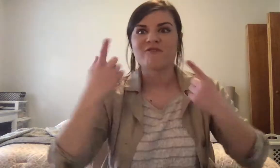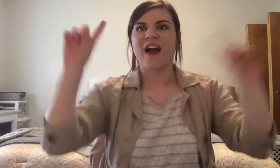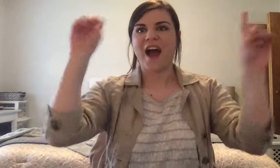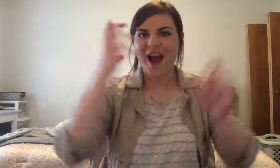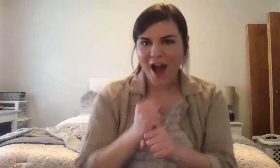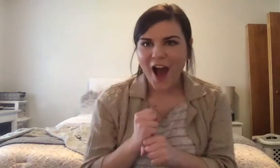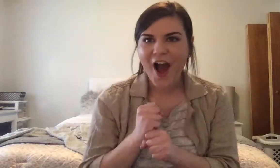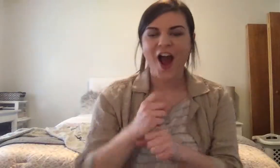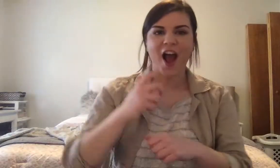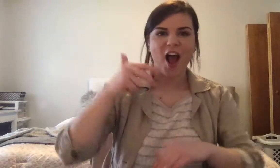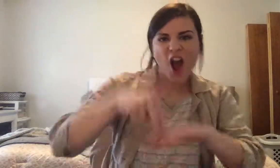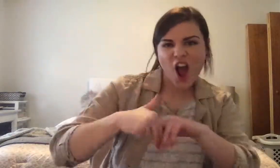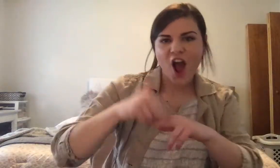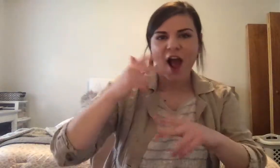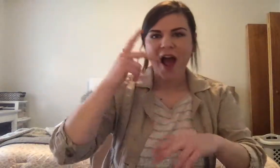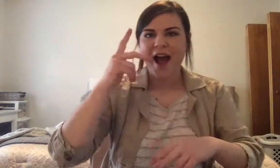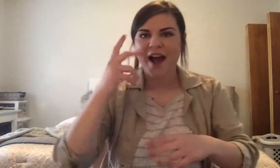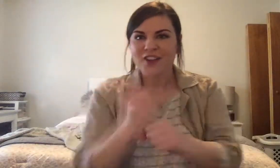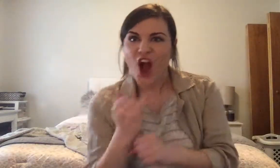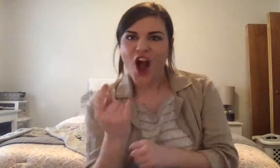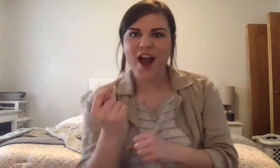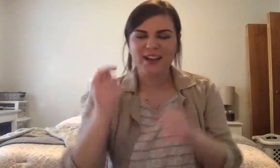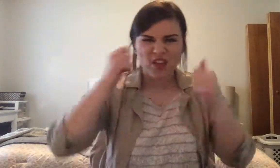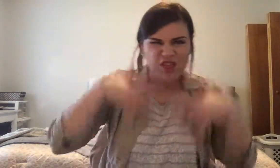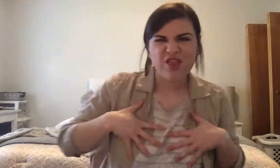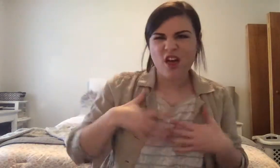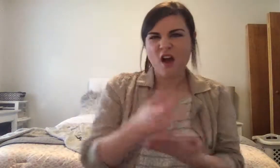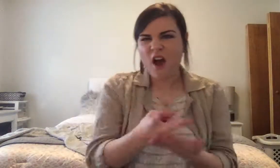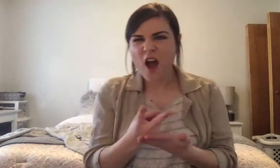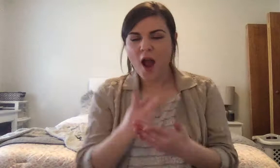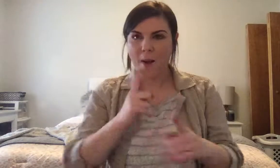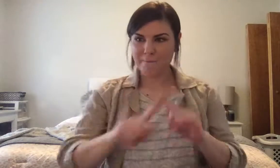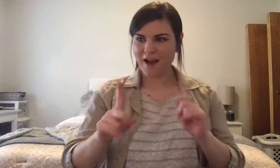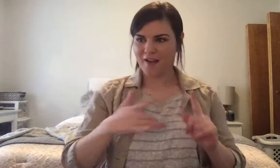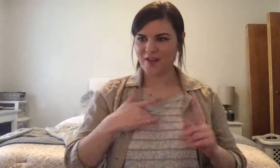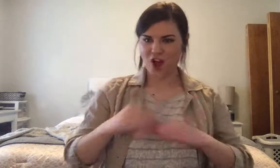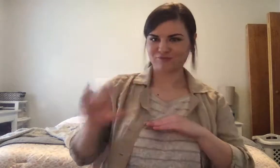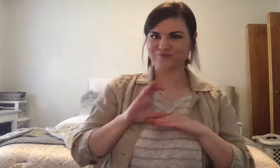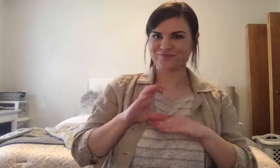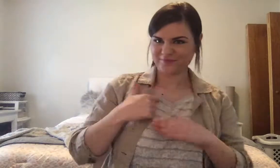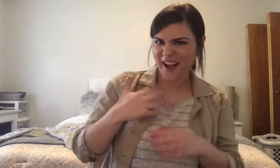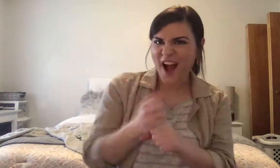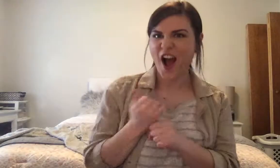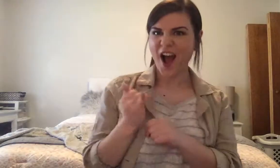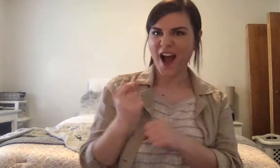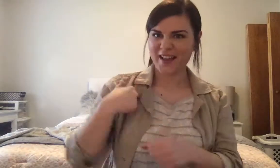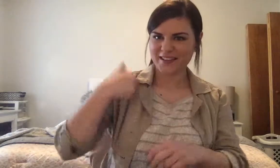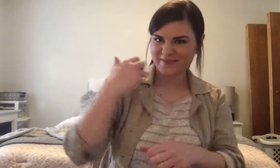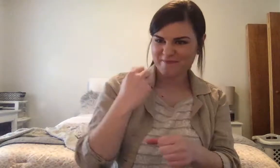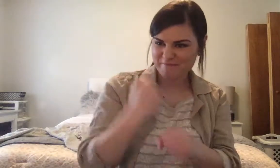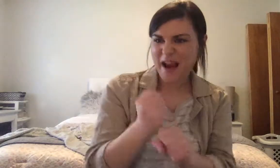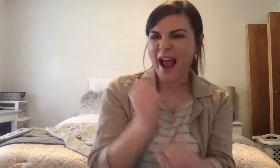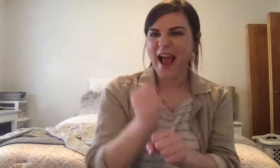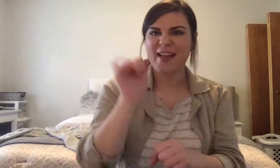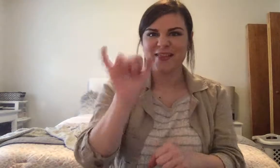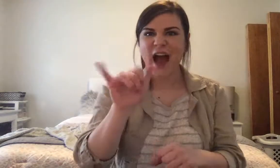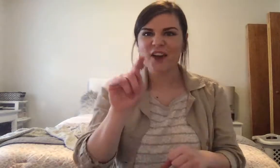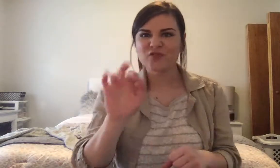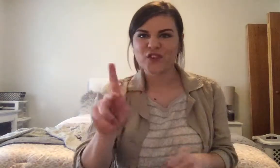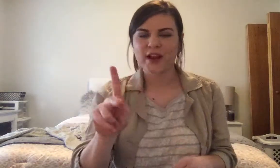then he lays down on the ground sweaty and exhausted but feeling accomplished that he landed this trick. And that's an image that I like to capture, and